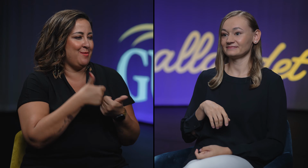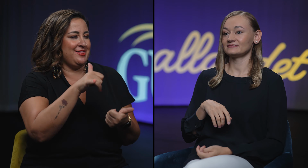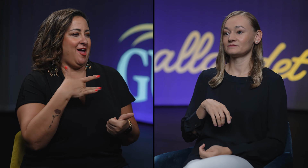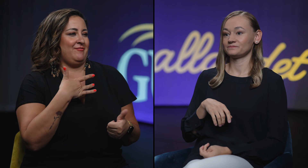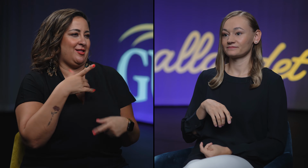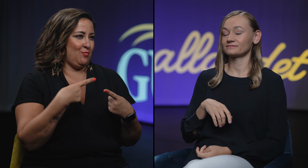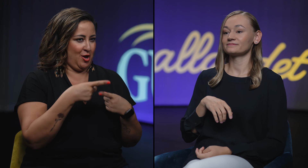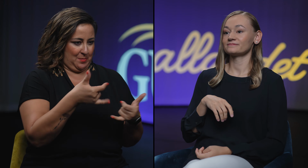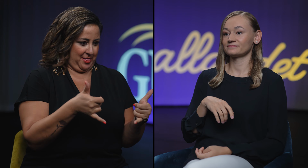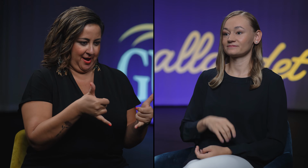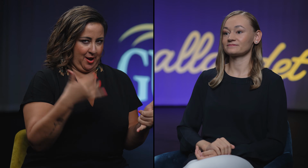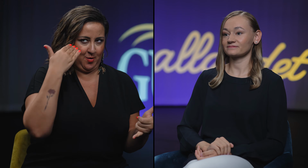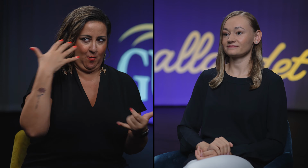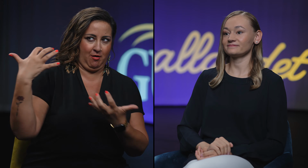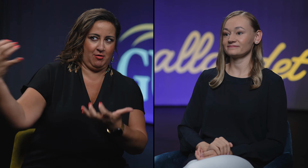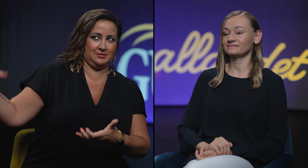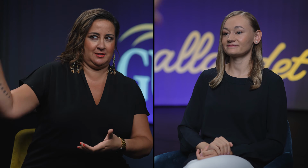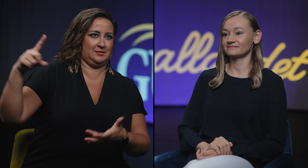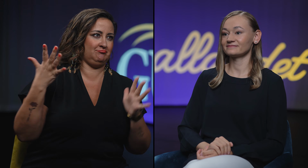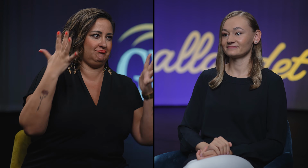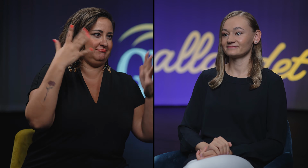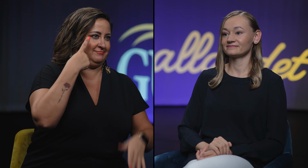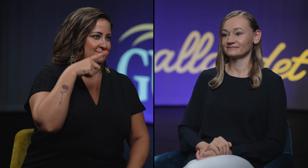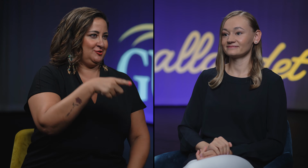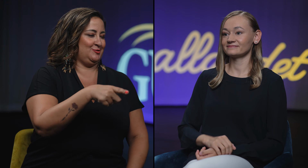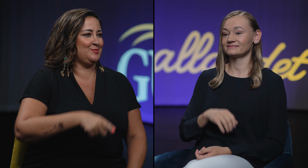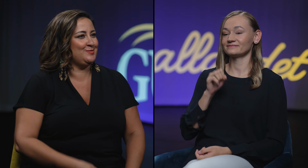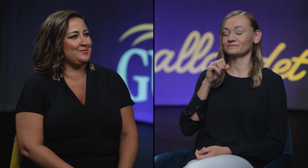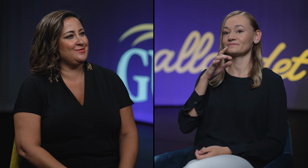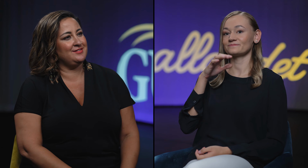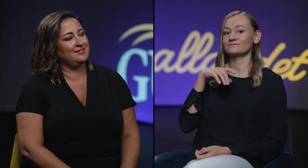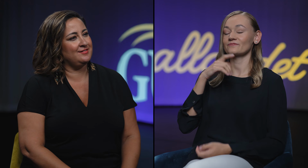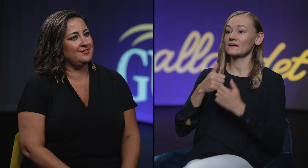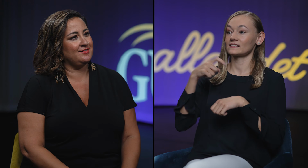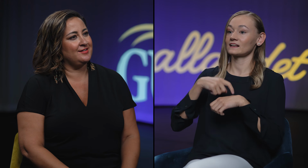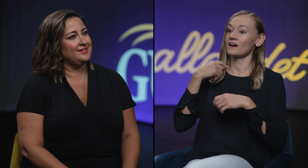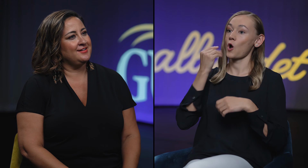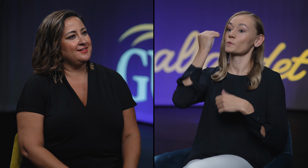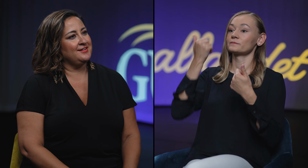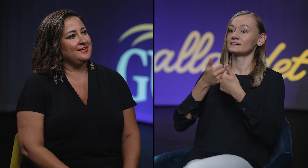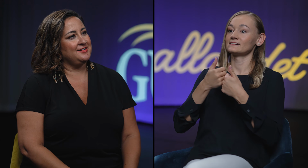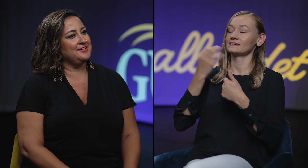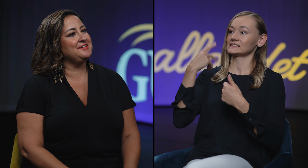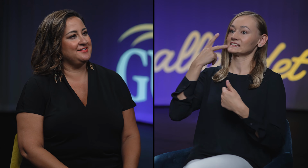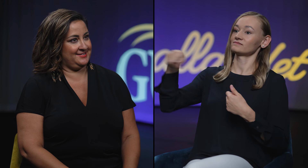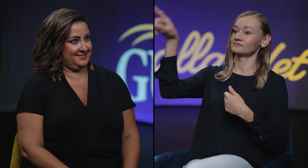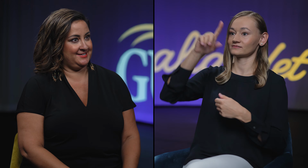How does it feel when you play sports and know the audience is cheering for you? Every time we had a home game and I see a full house